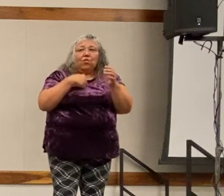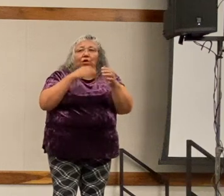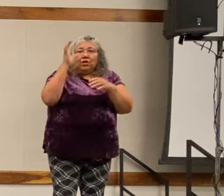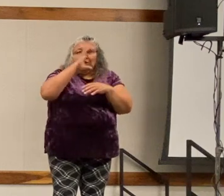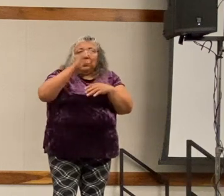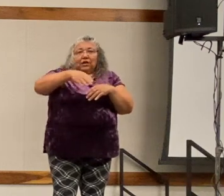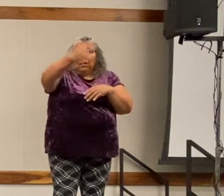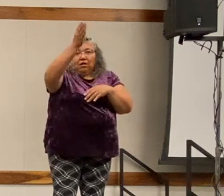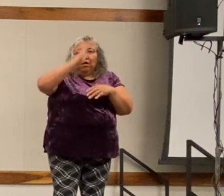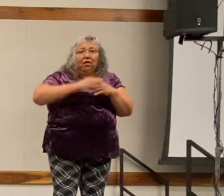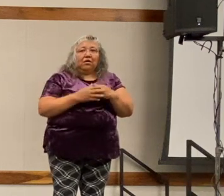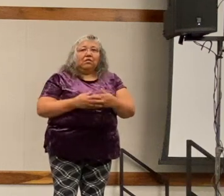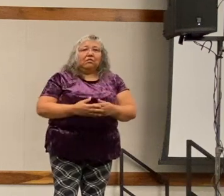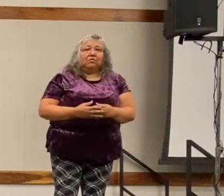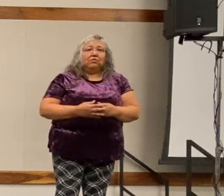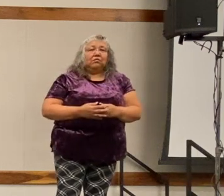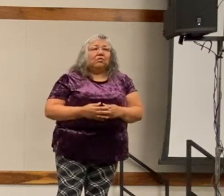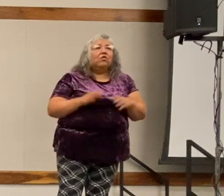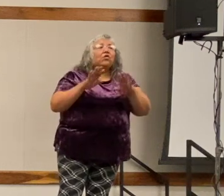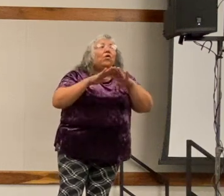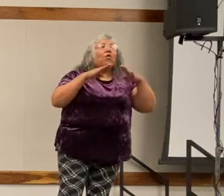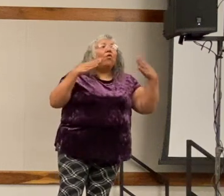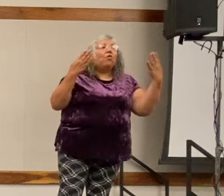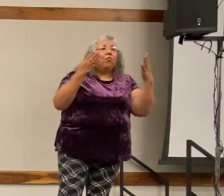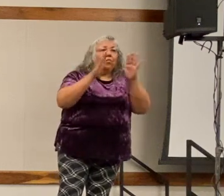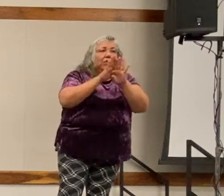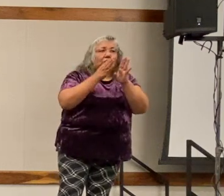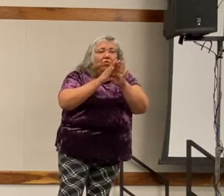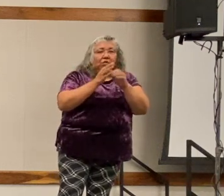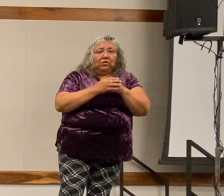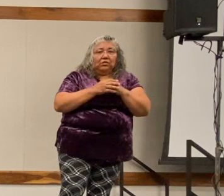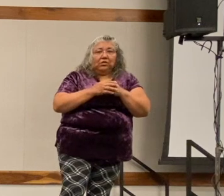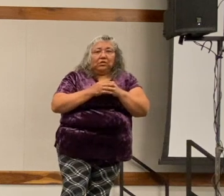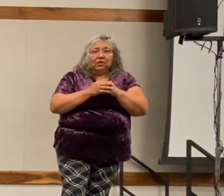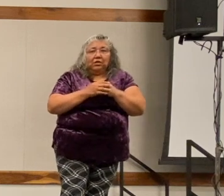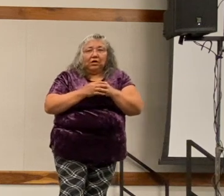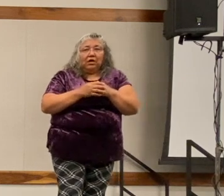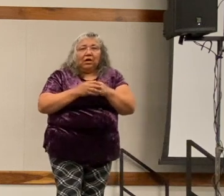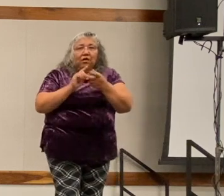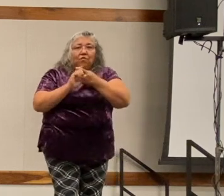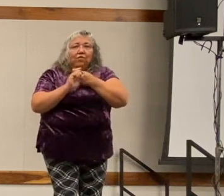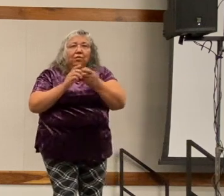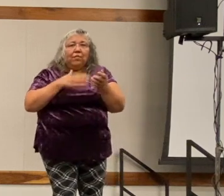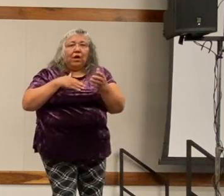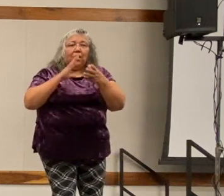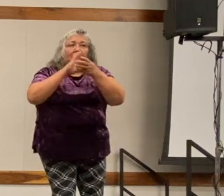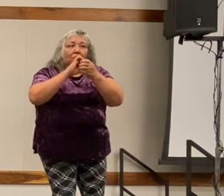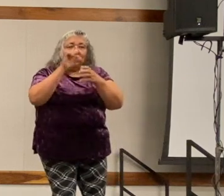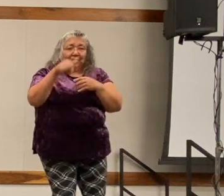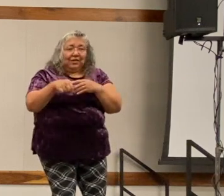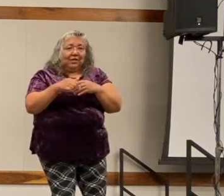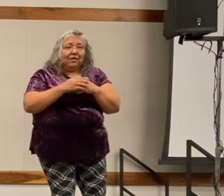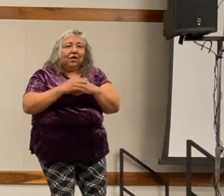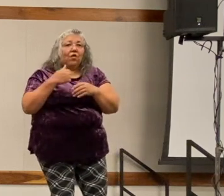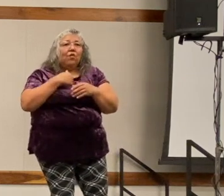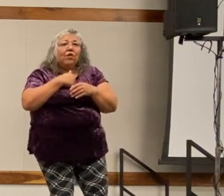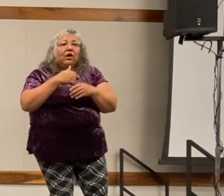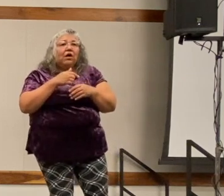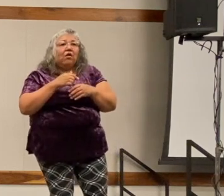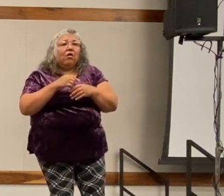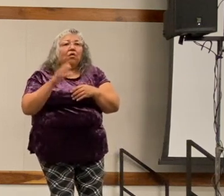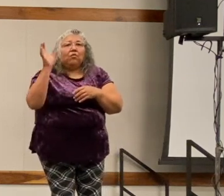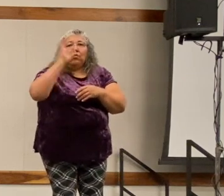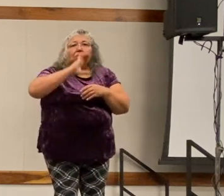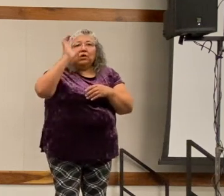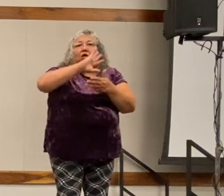seeking God to open doors. Okay, a buddy of mine owns this, and we were looking